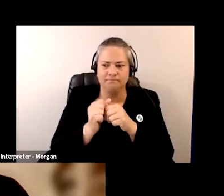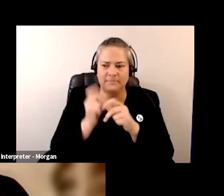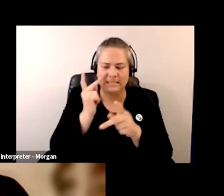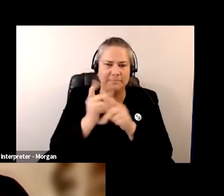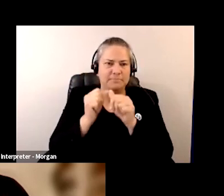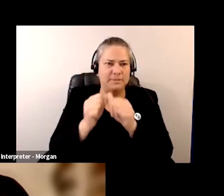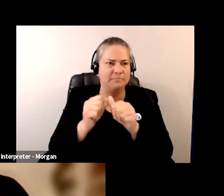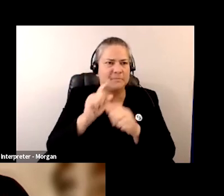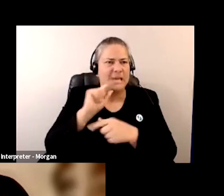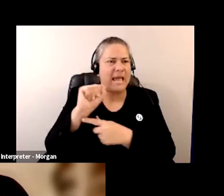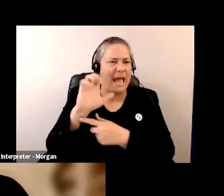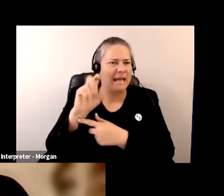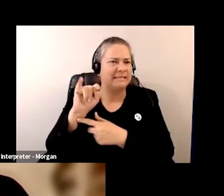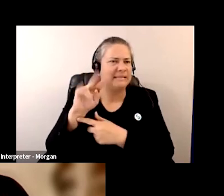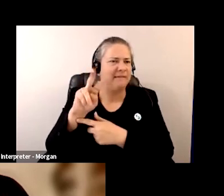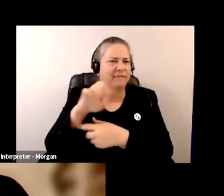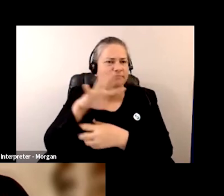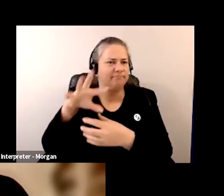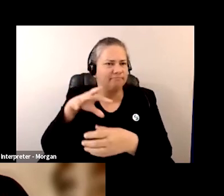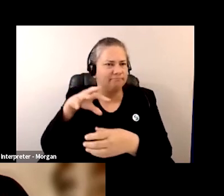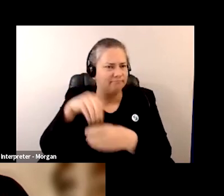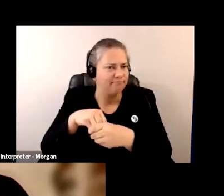an active role in